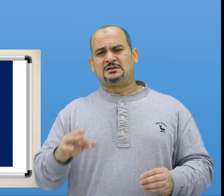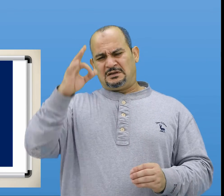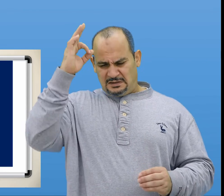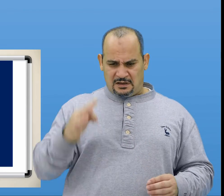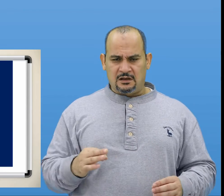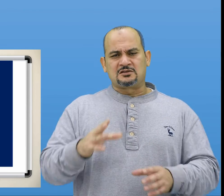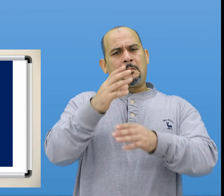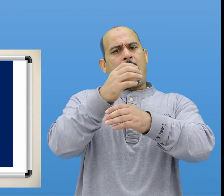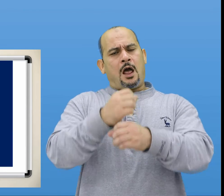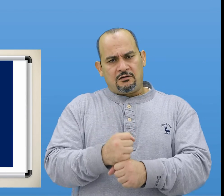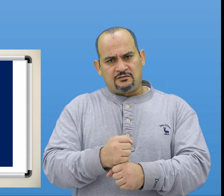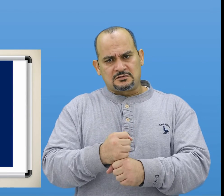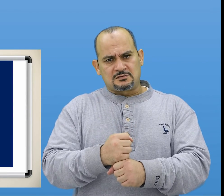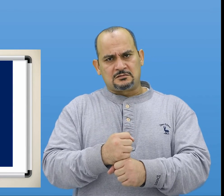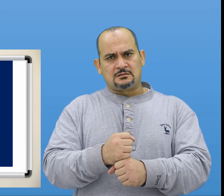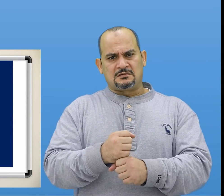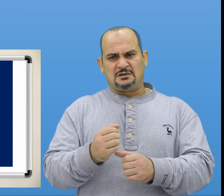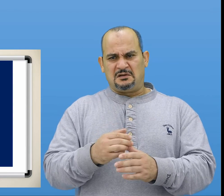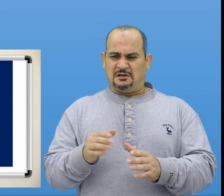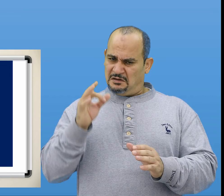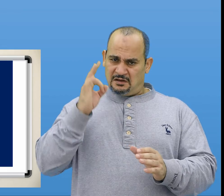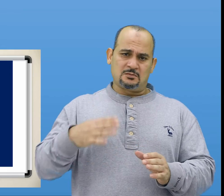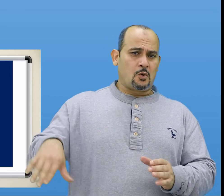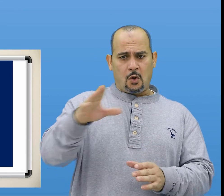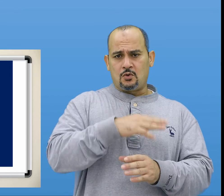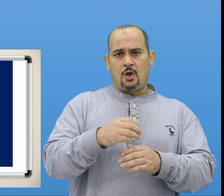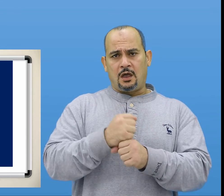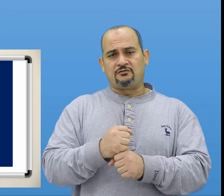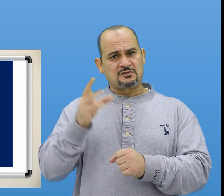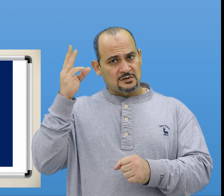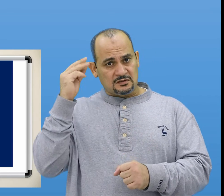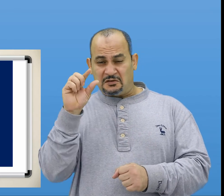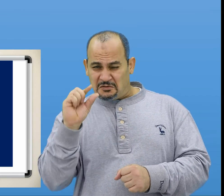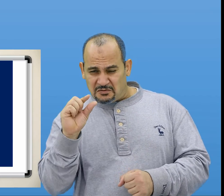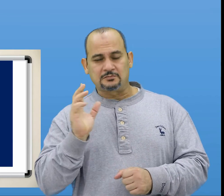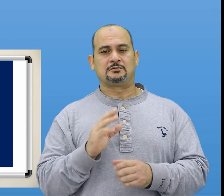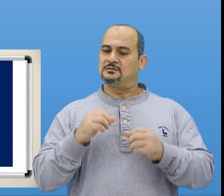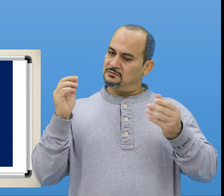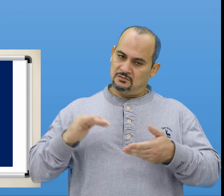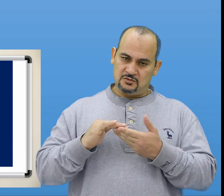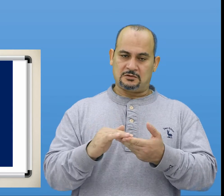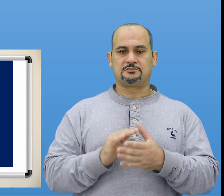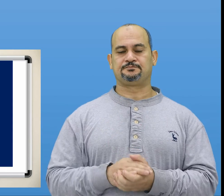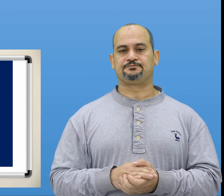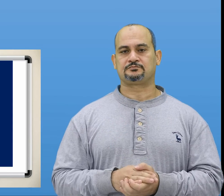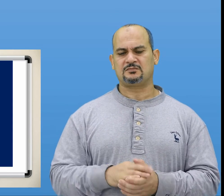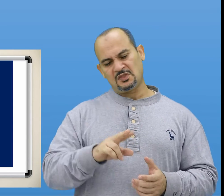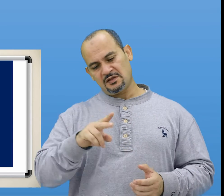We have different activities or different gatherings to take in order to